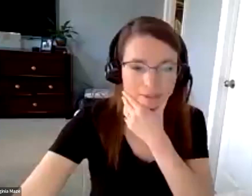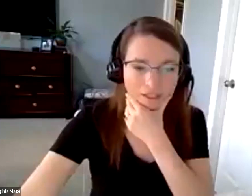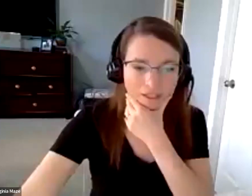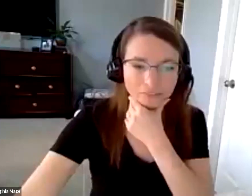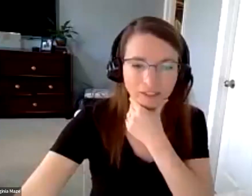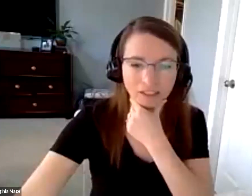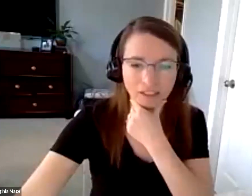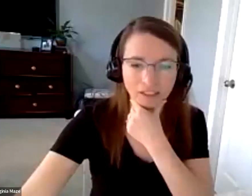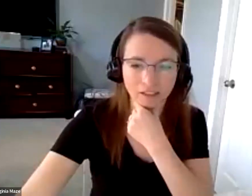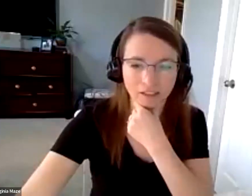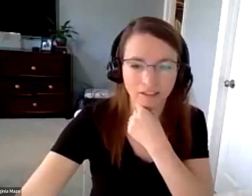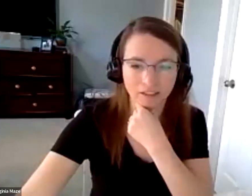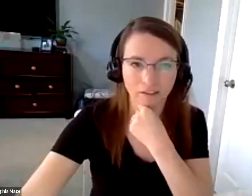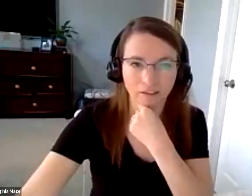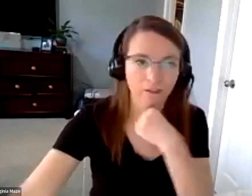But do I have any